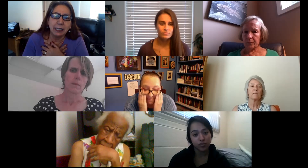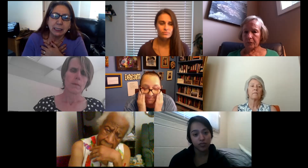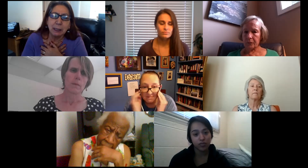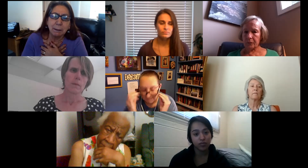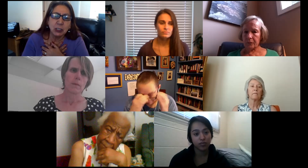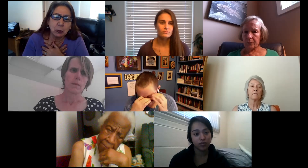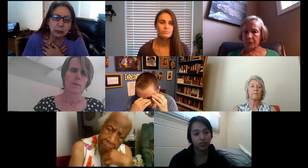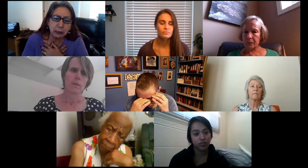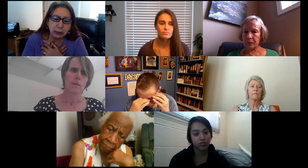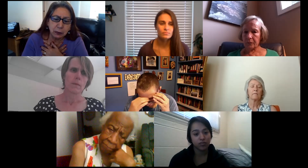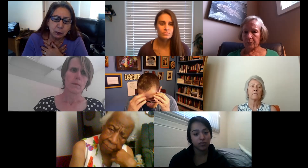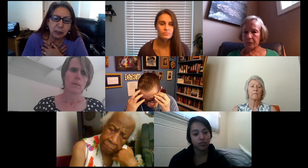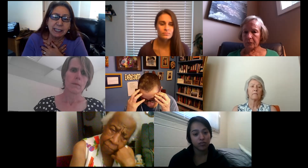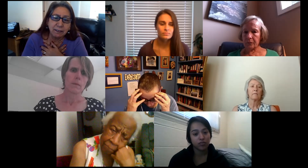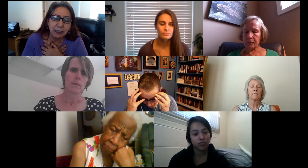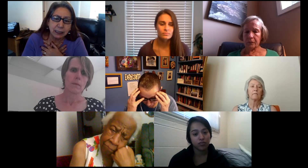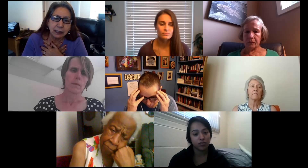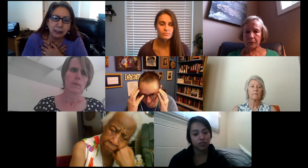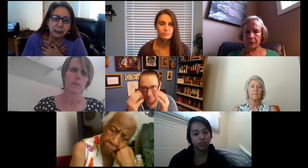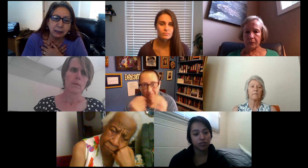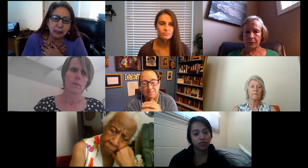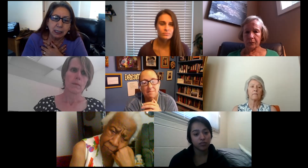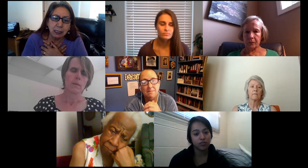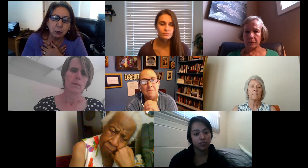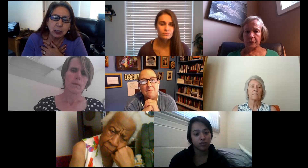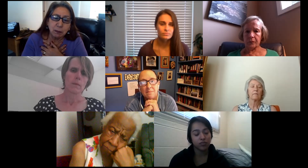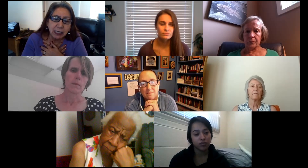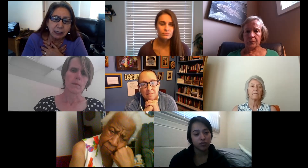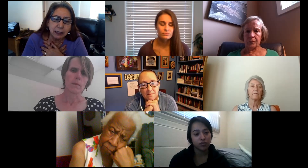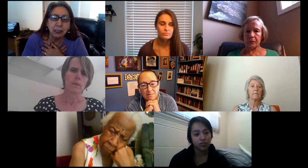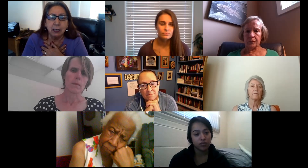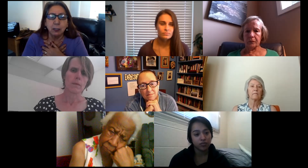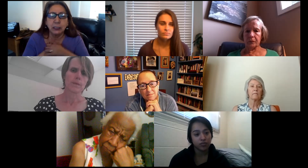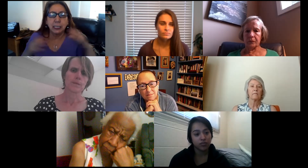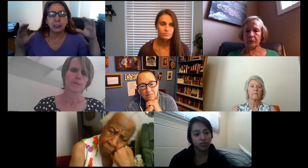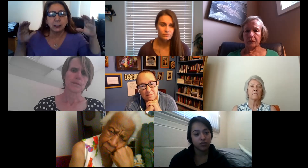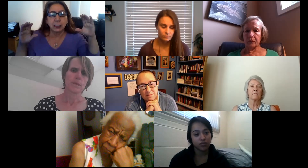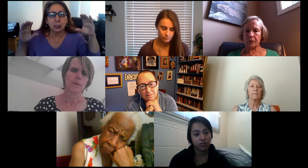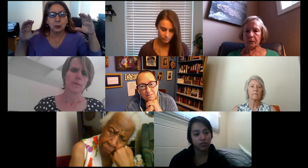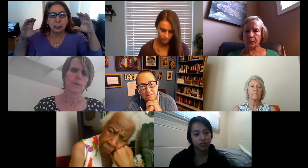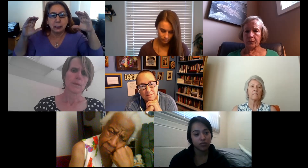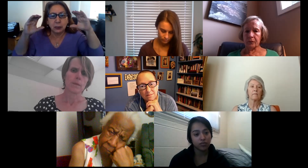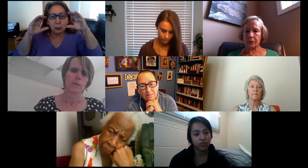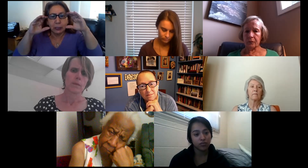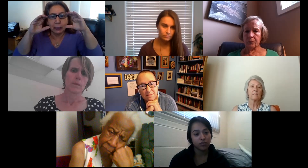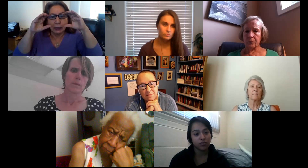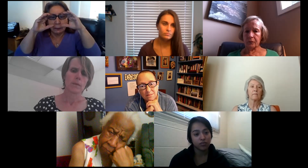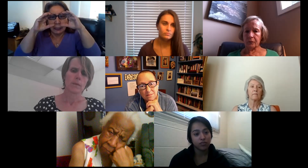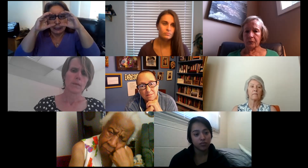retinitis pigmentosus with deafness, which means her sight is gonna start going slowly, little by little